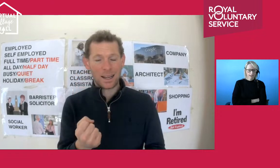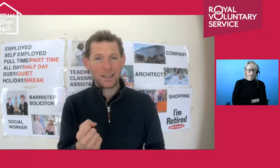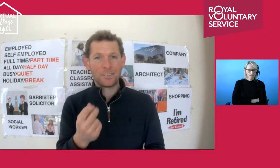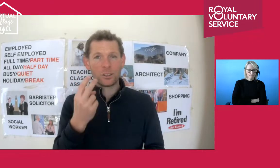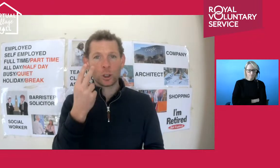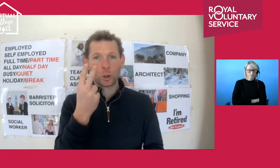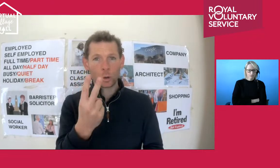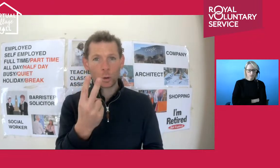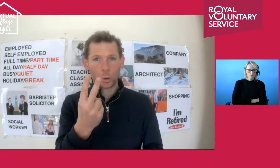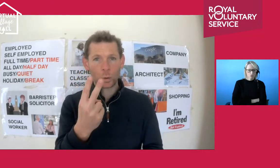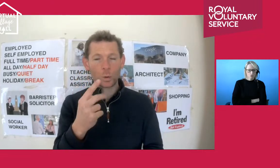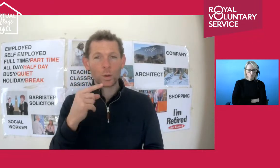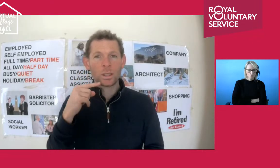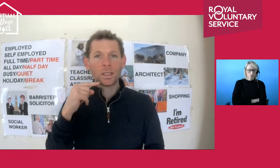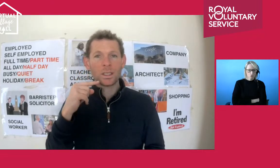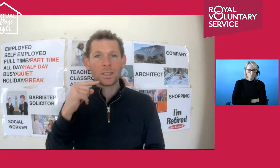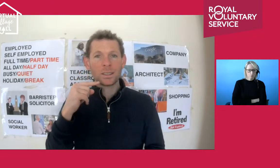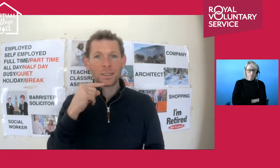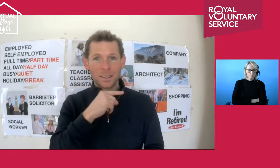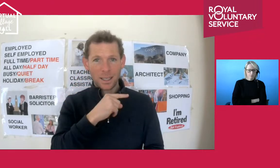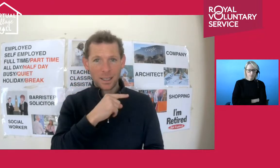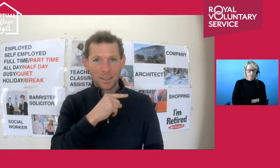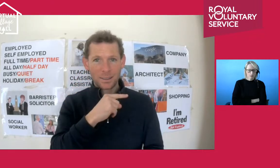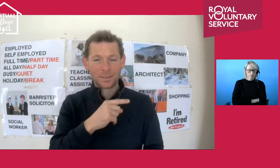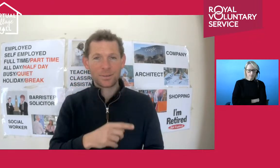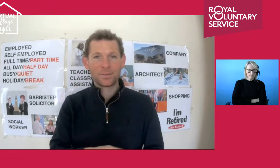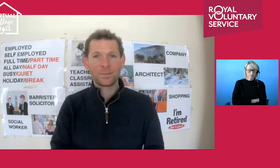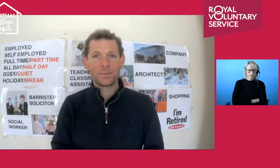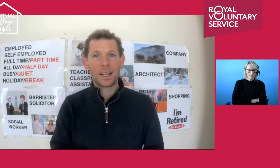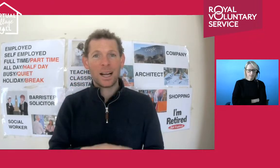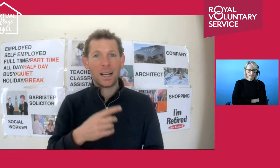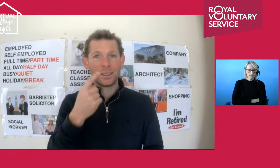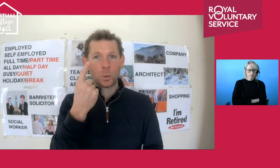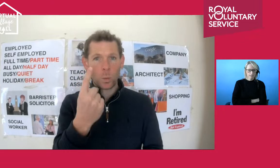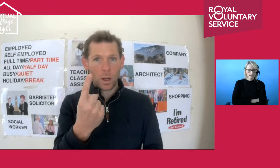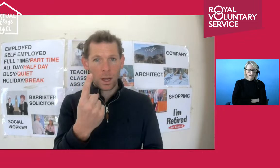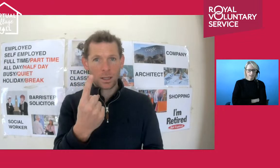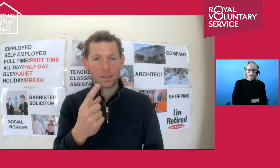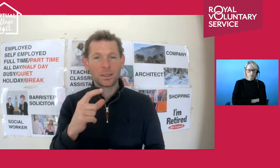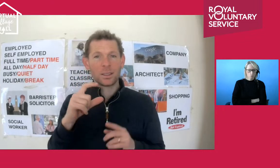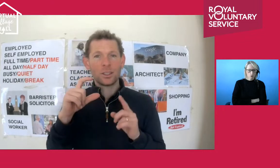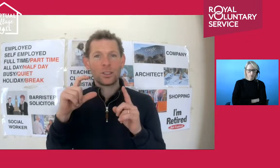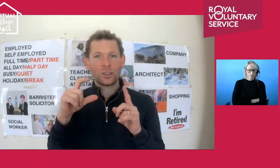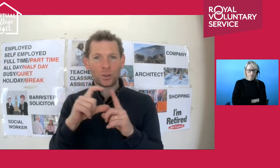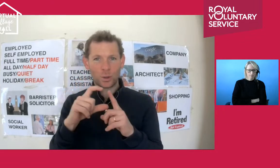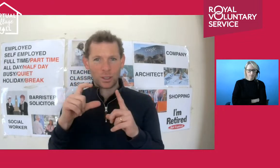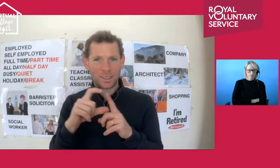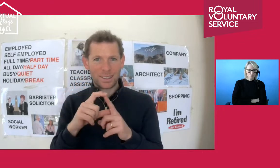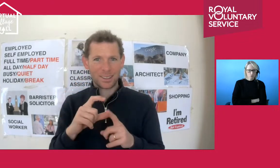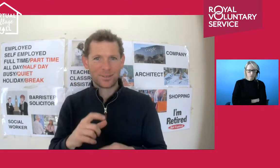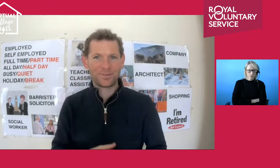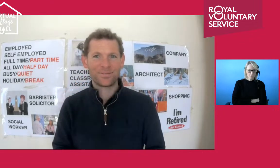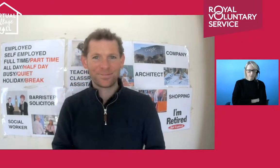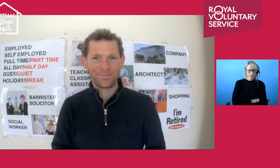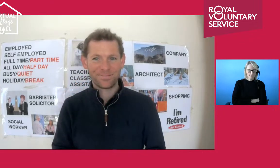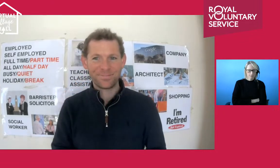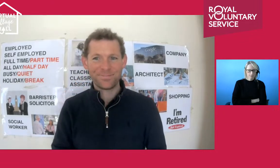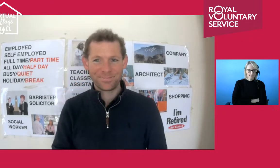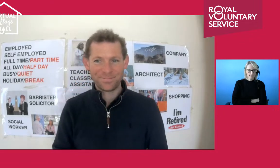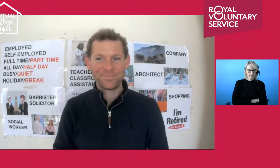I have 2 sons and 1 daughter.